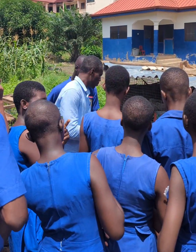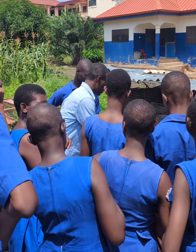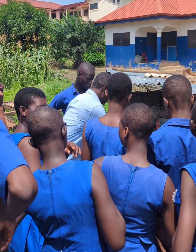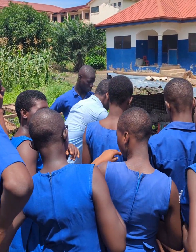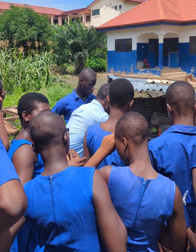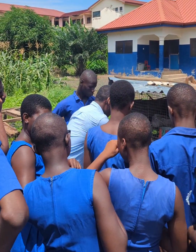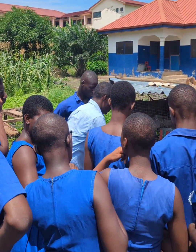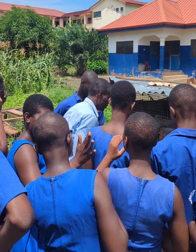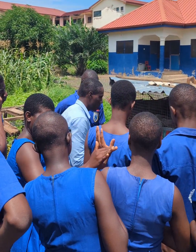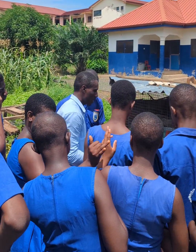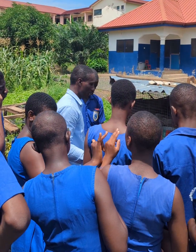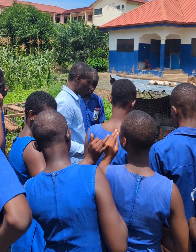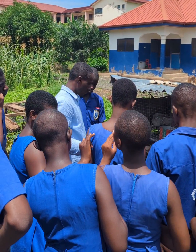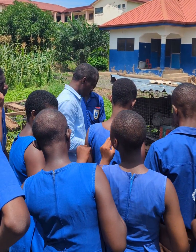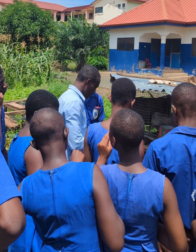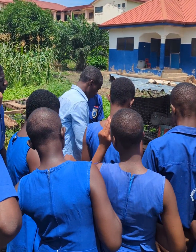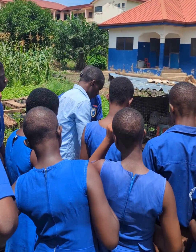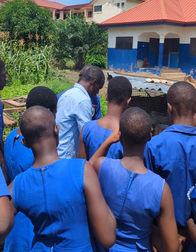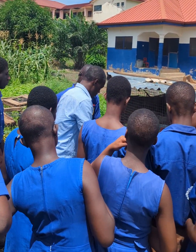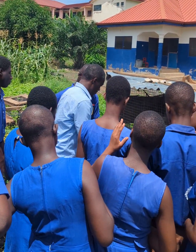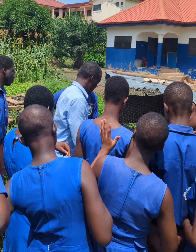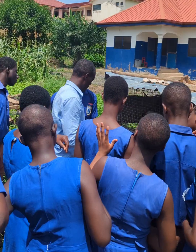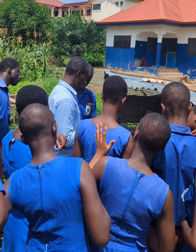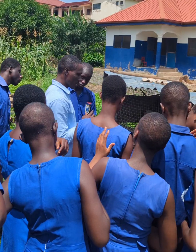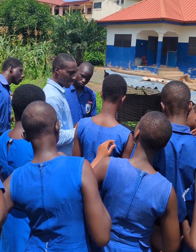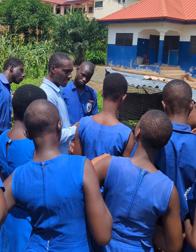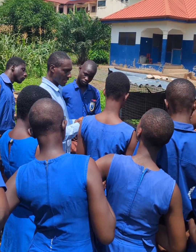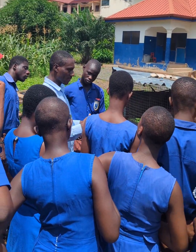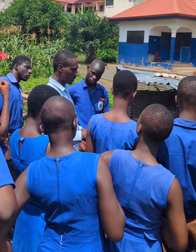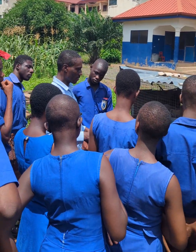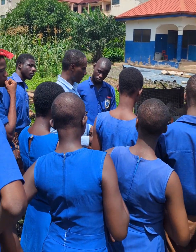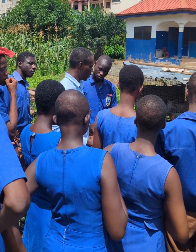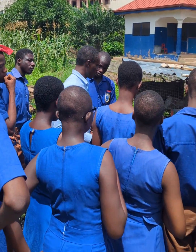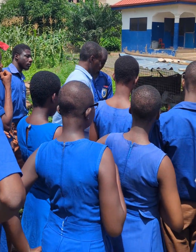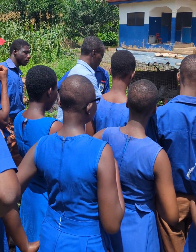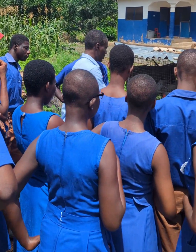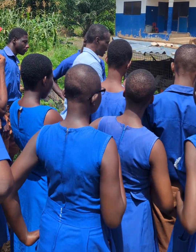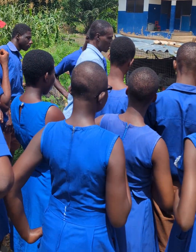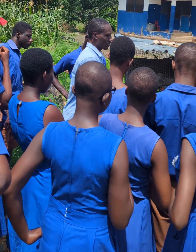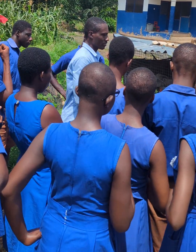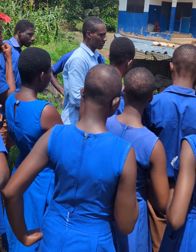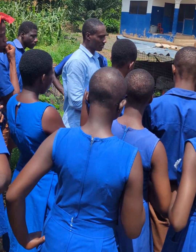morning. And I told them that the waste materials could also be used as manure